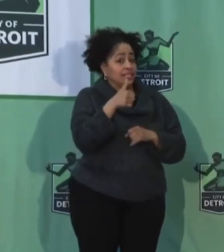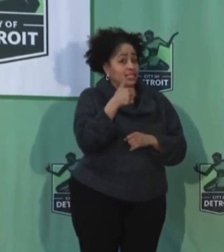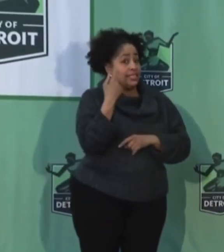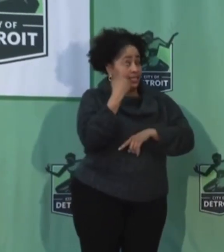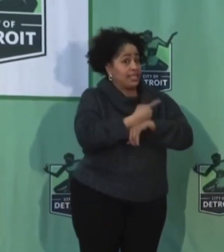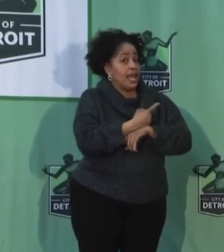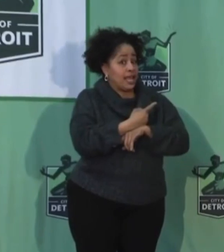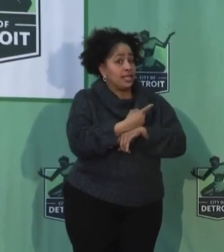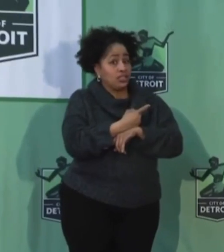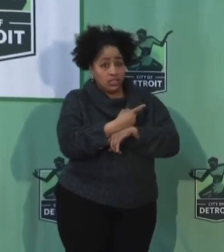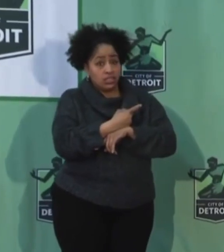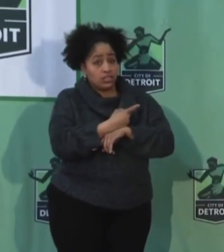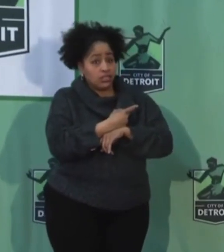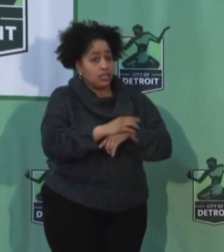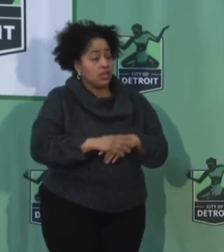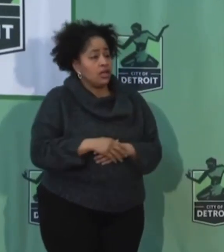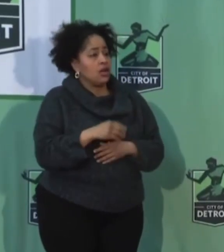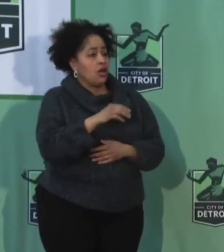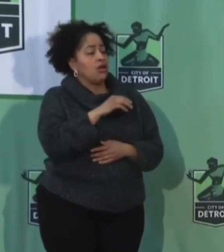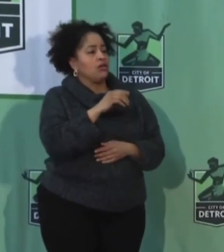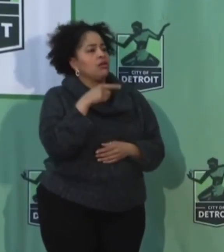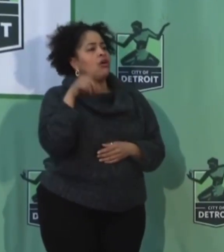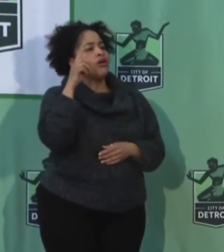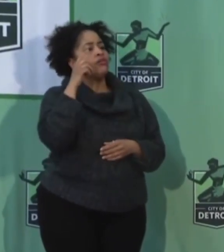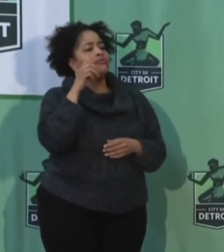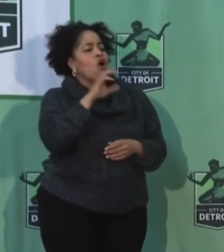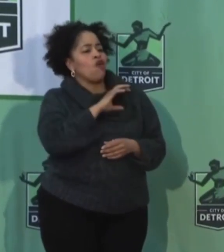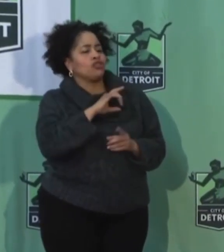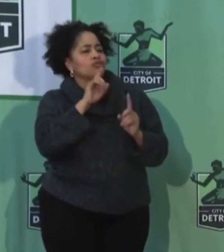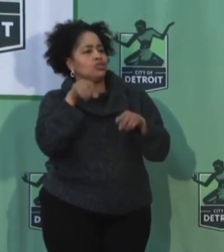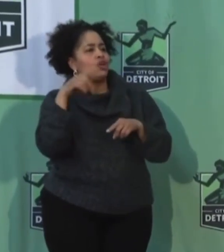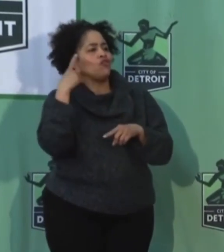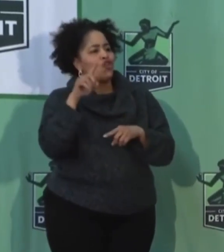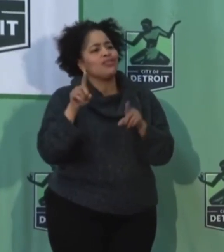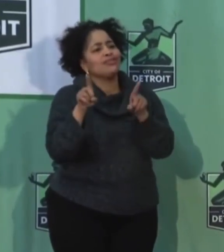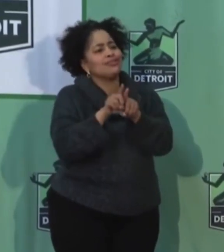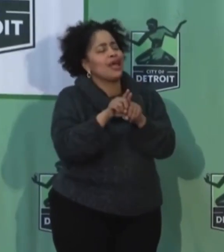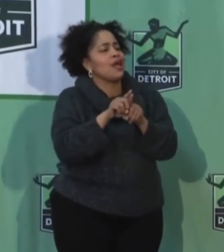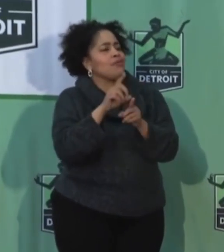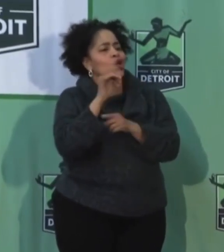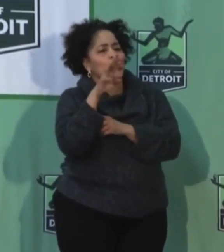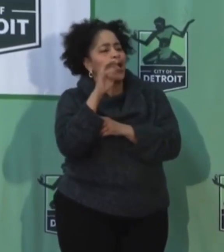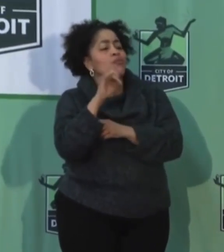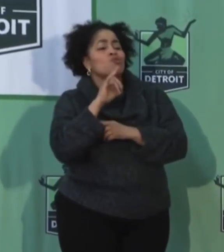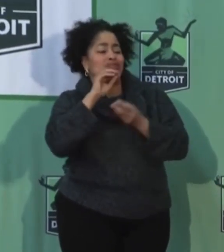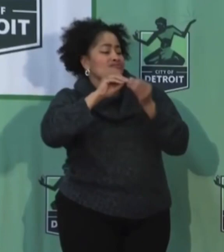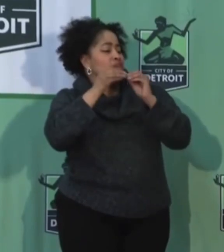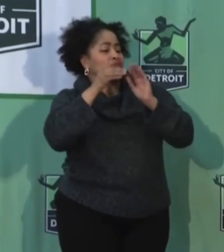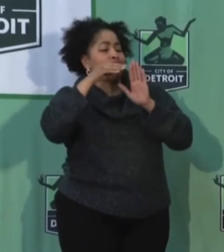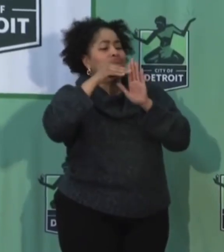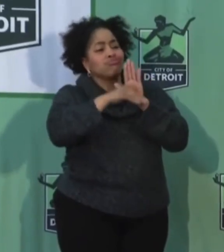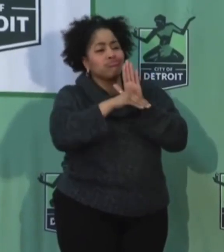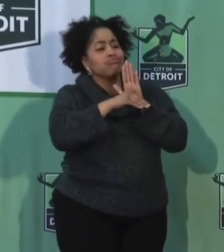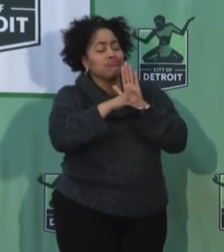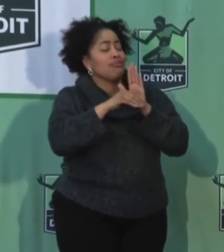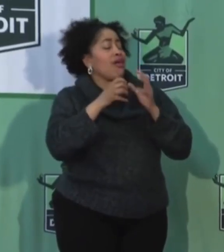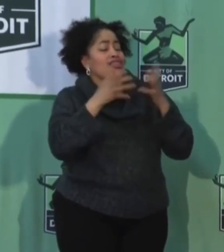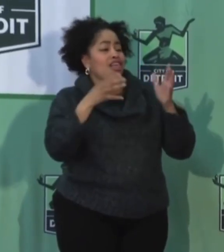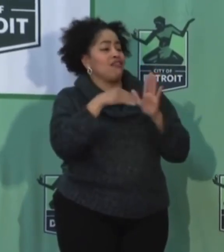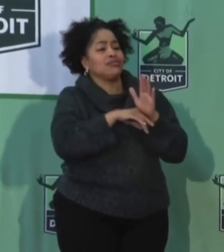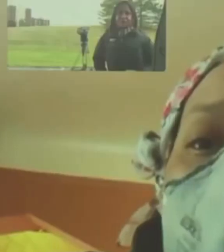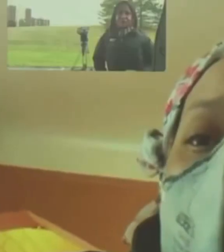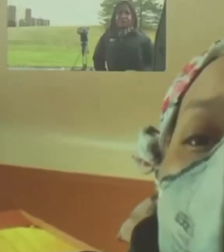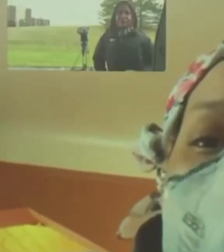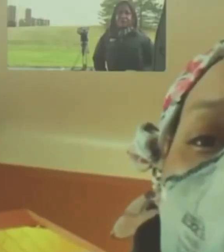so, the calls for service and crime have been down dramatically, but the city is too